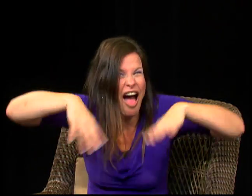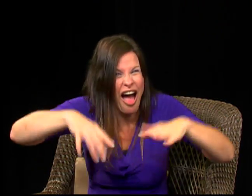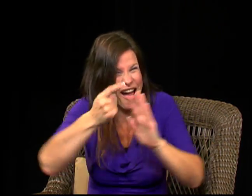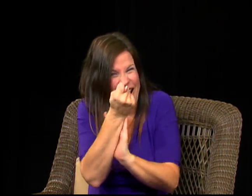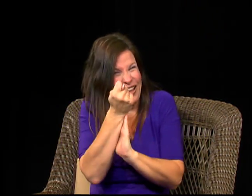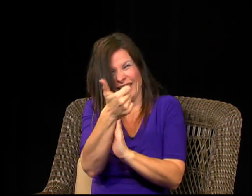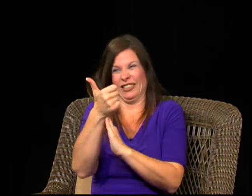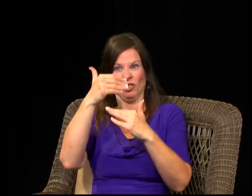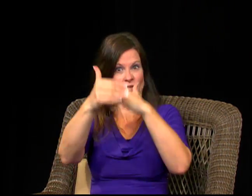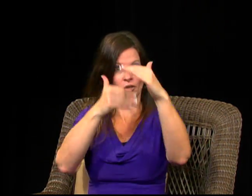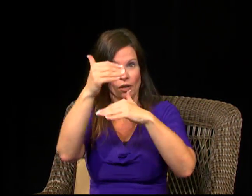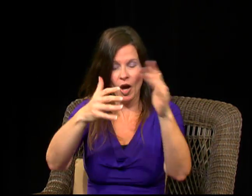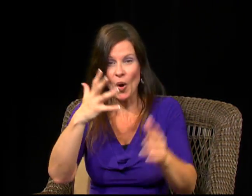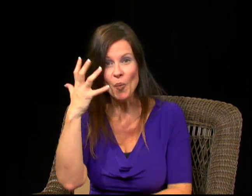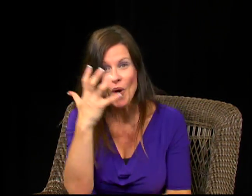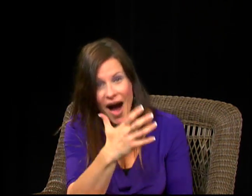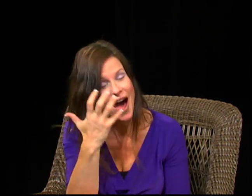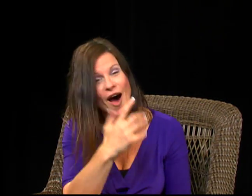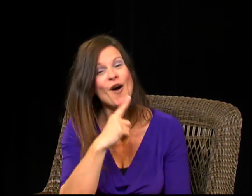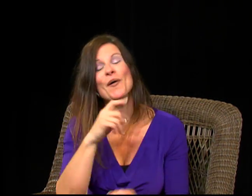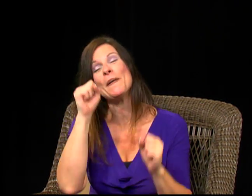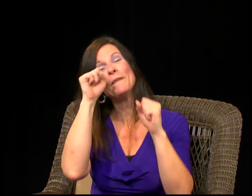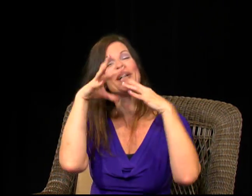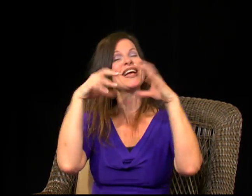we speak. It's on television. He has yet to be eliminated.